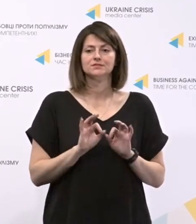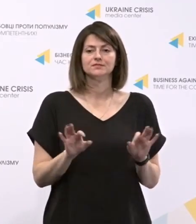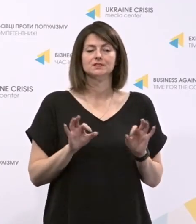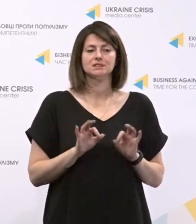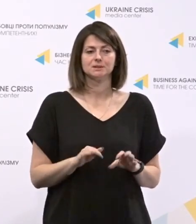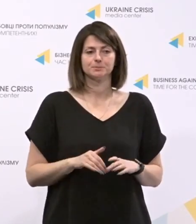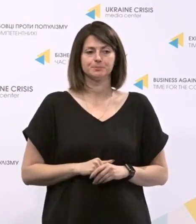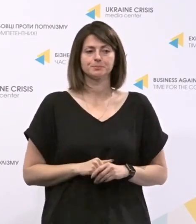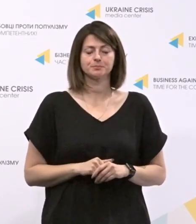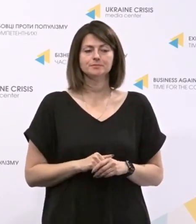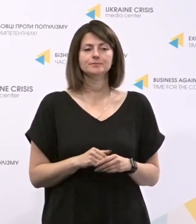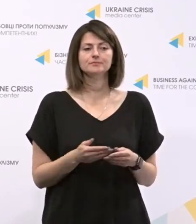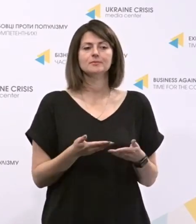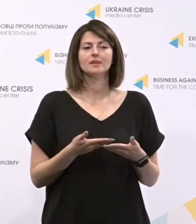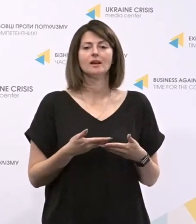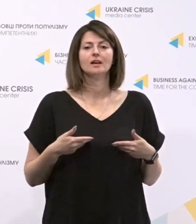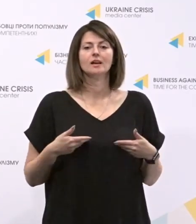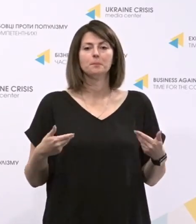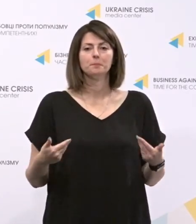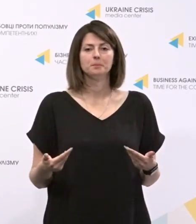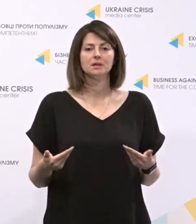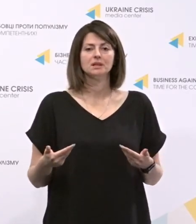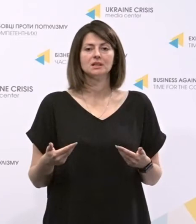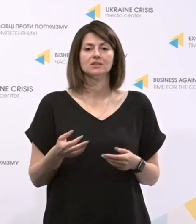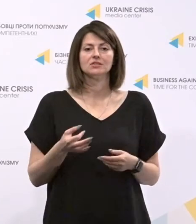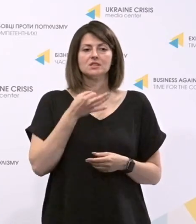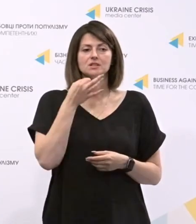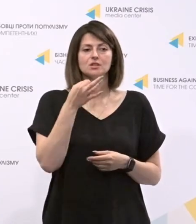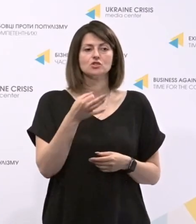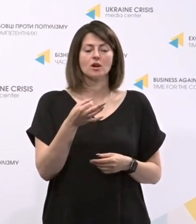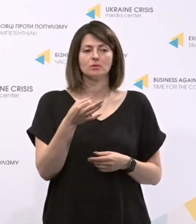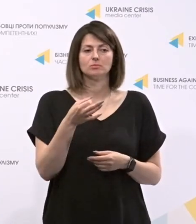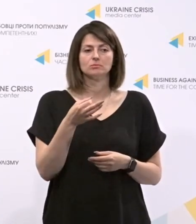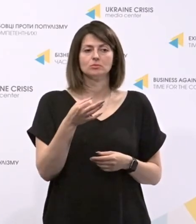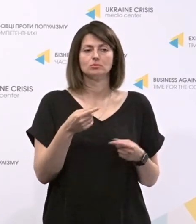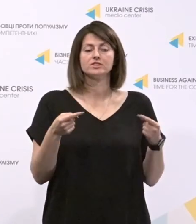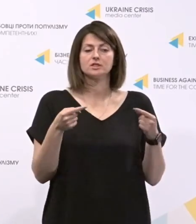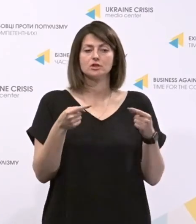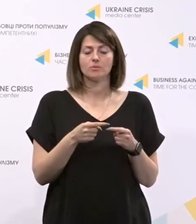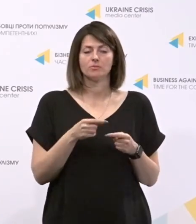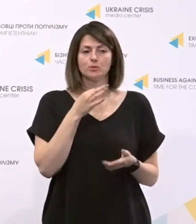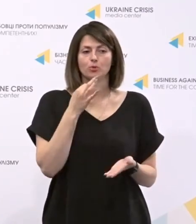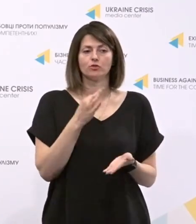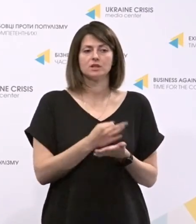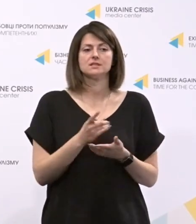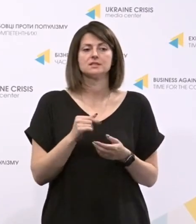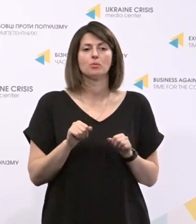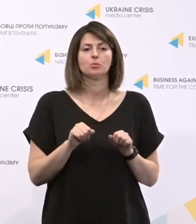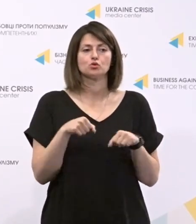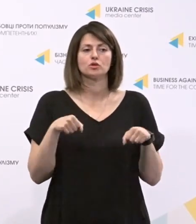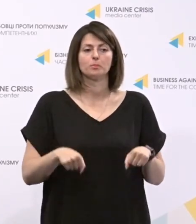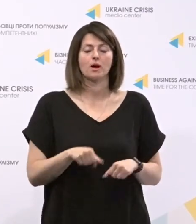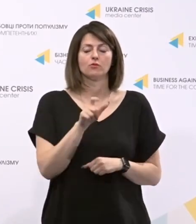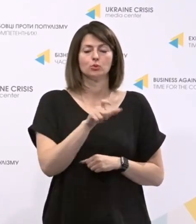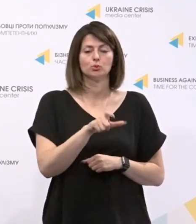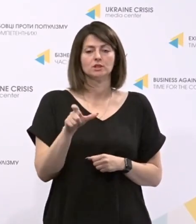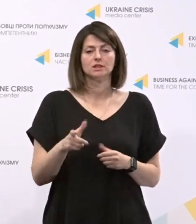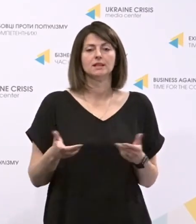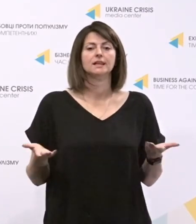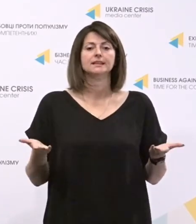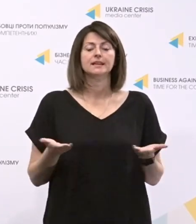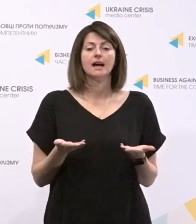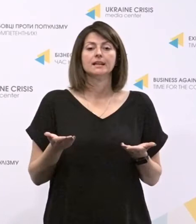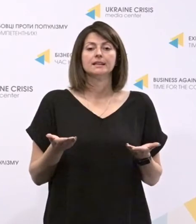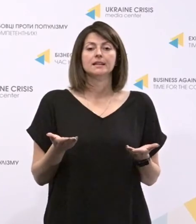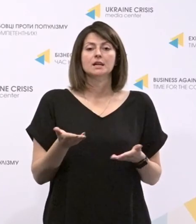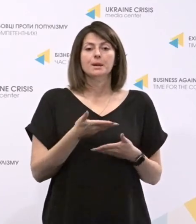setting out who is responsible for the human rights violations and abuses that we as the Human Rights Monitoring Mission